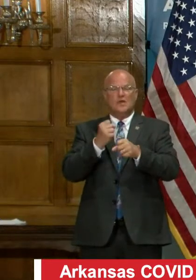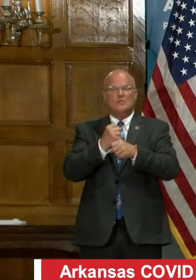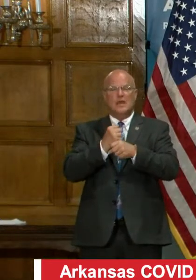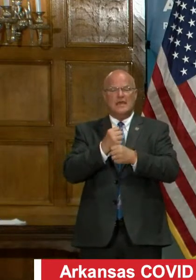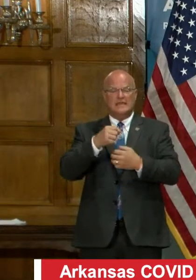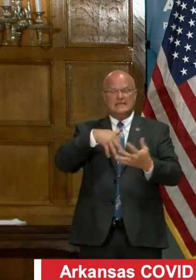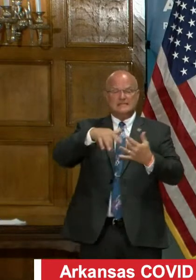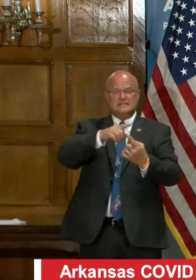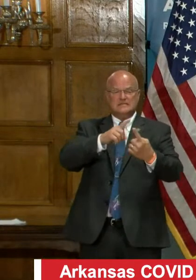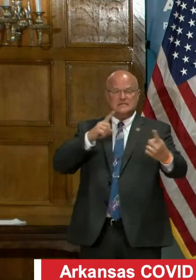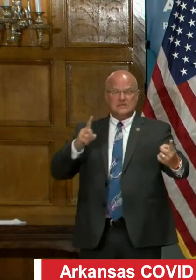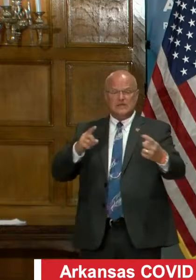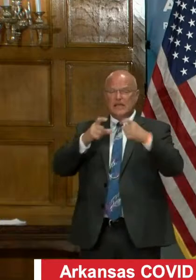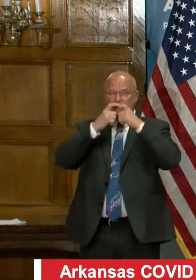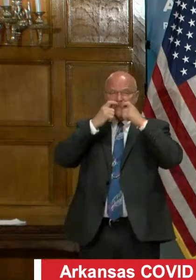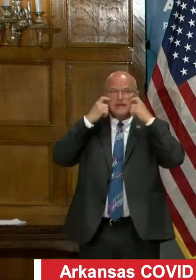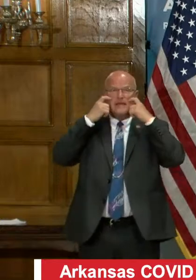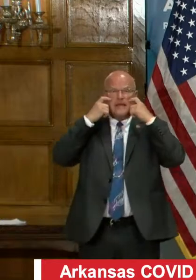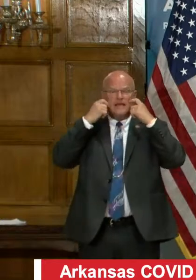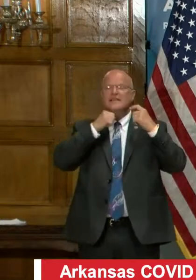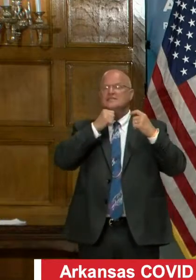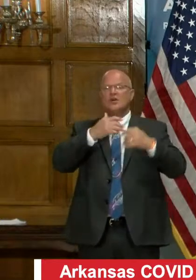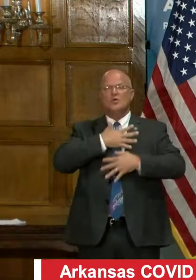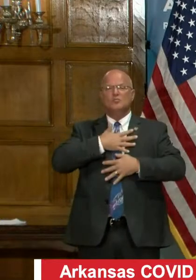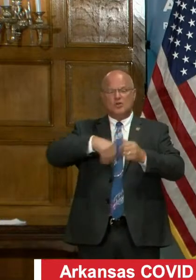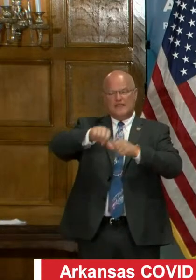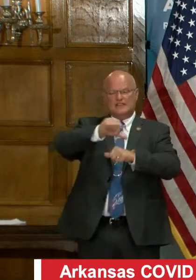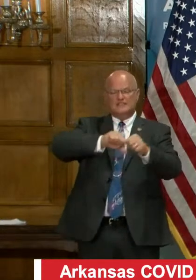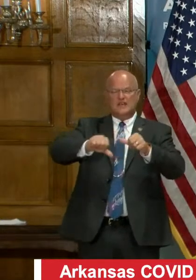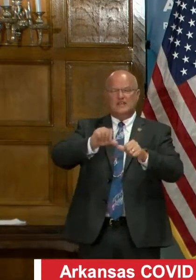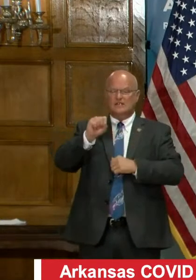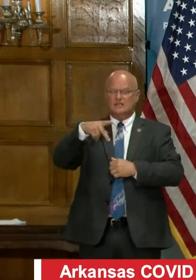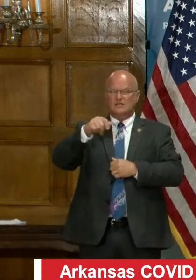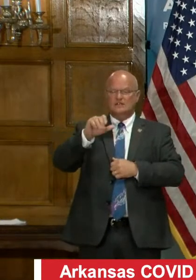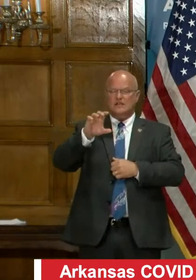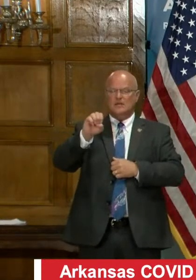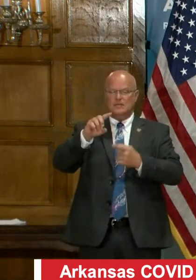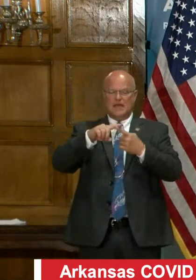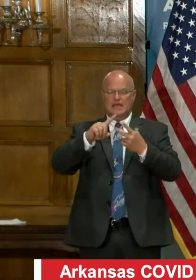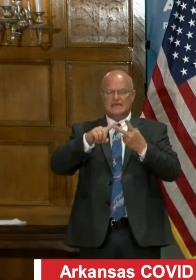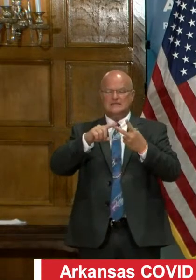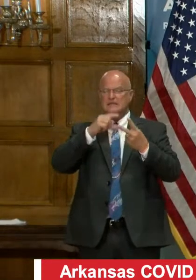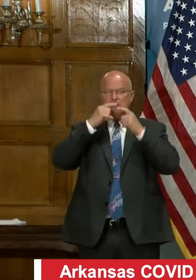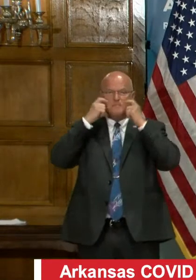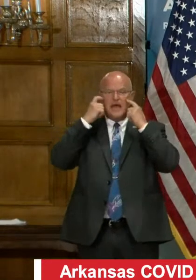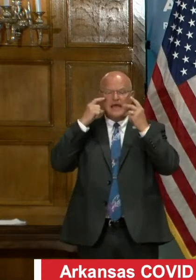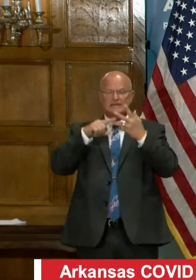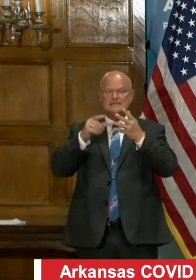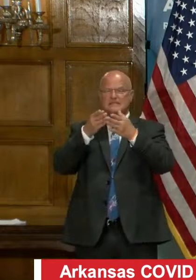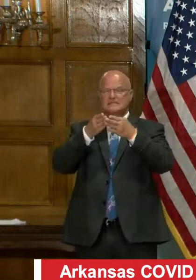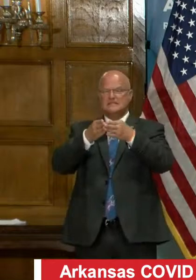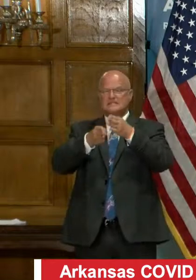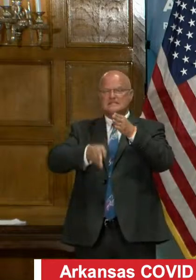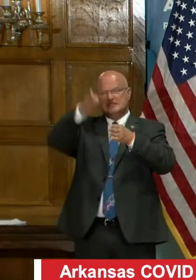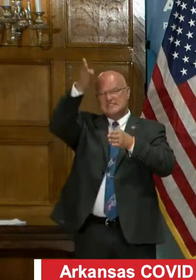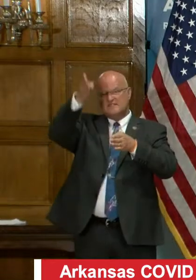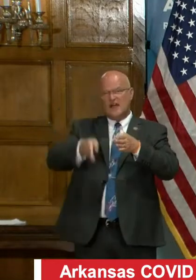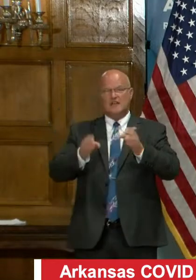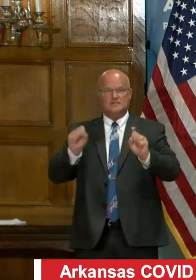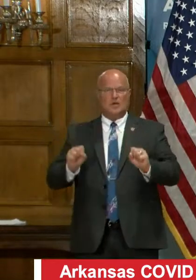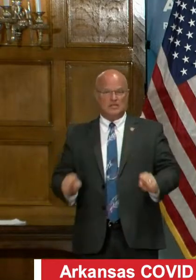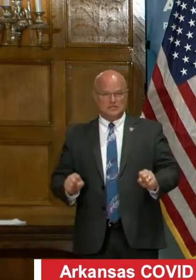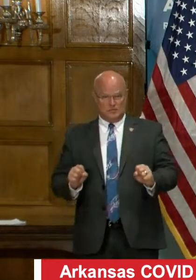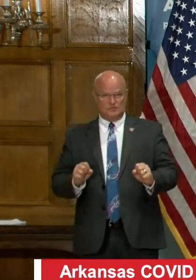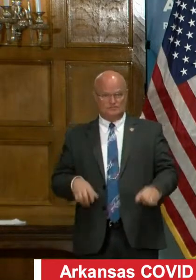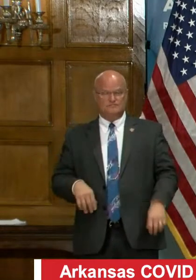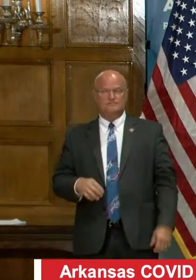creating spaces where people don't have to end up breathing each other's air, spacing, wearing masks, dividers when possible